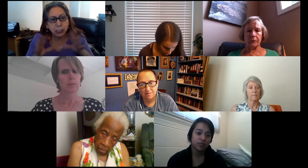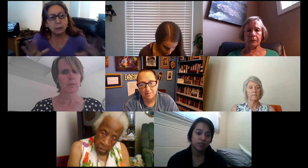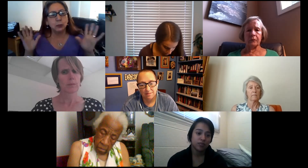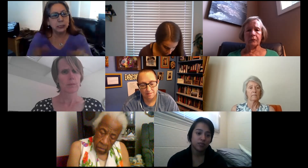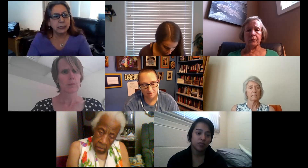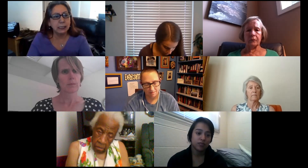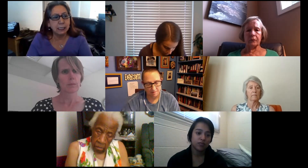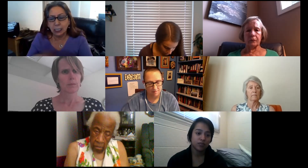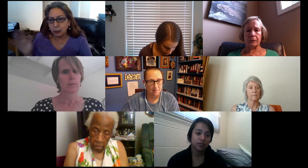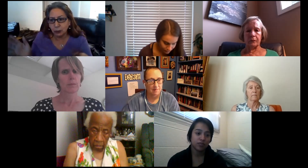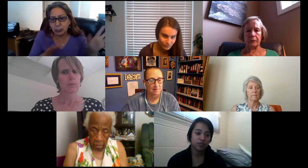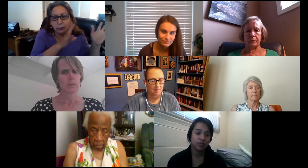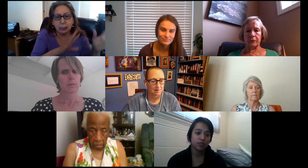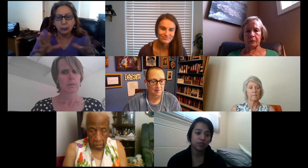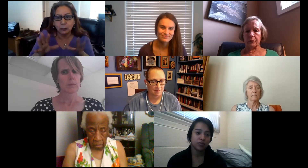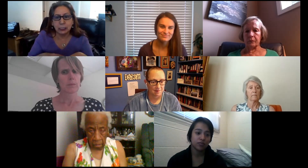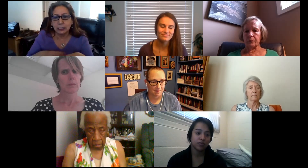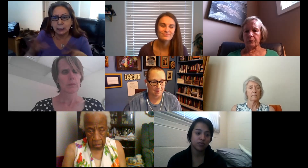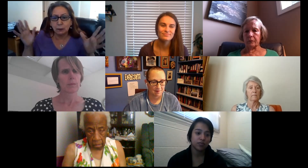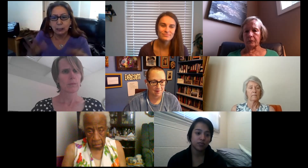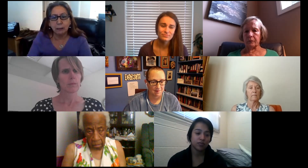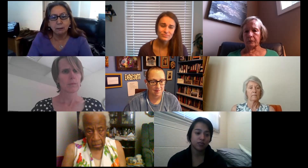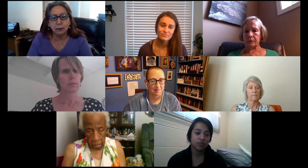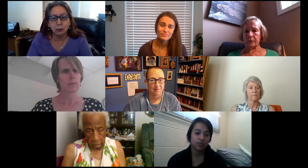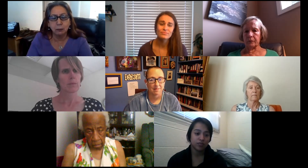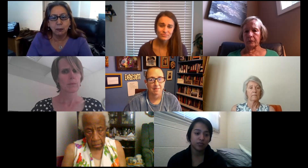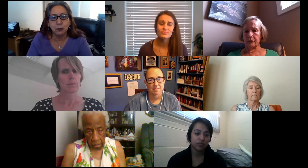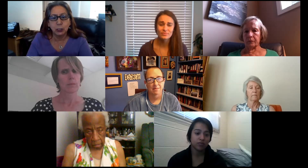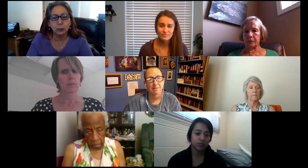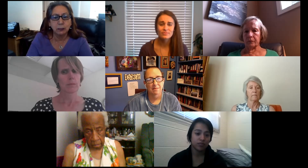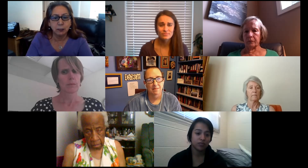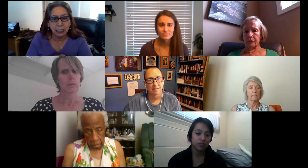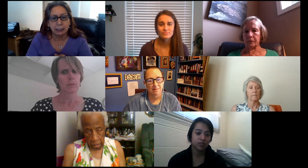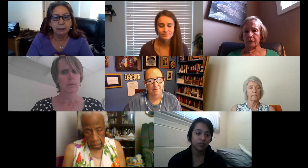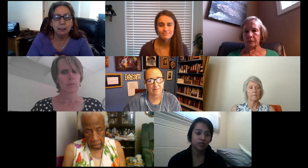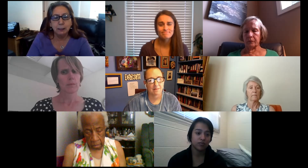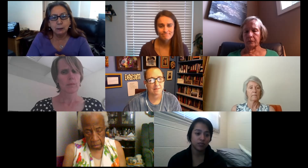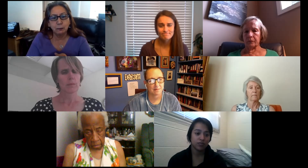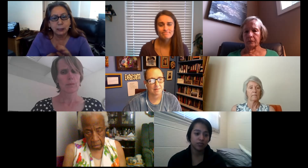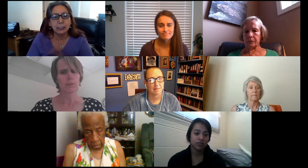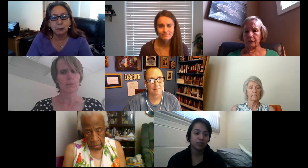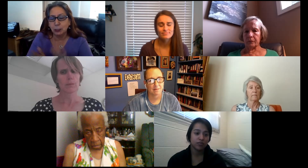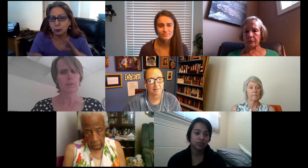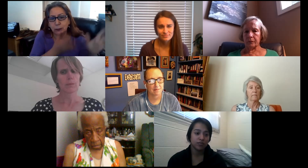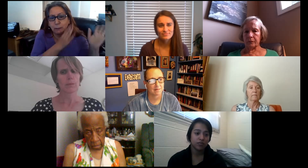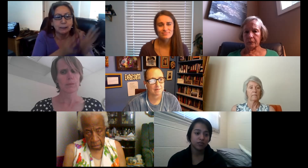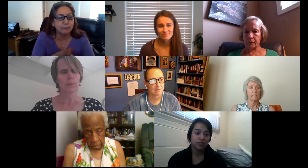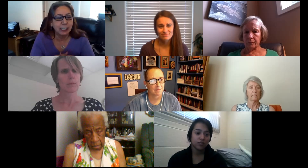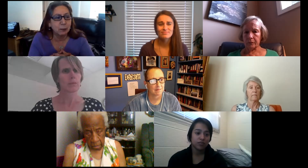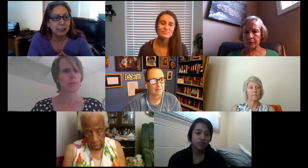them to Disneyland and take her to here and there so she can see everything. So before she loses her sight. So one summer they took them and they went.